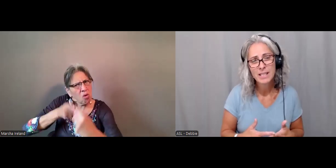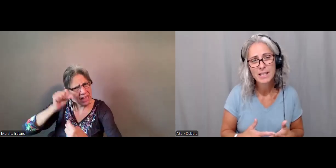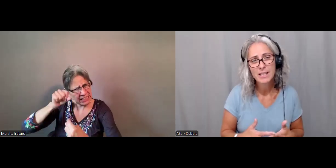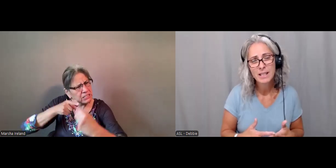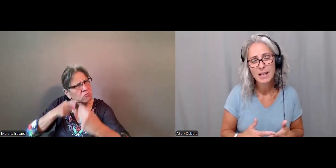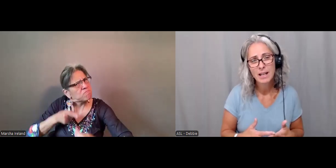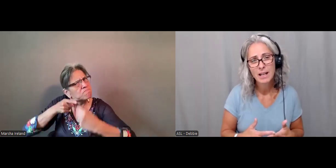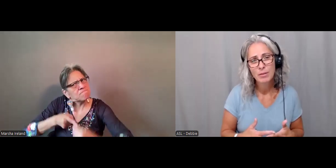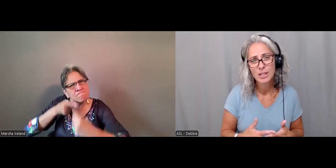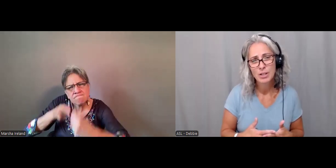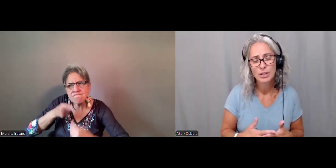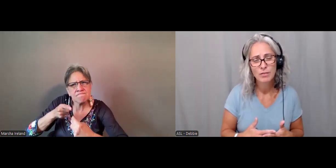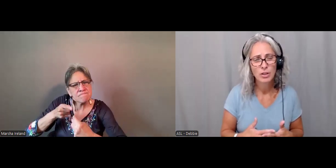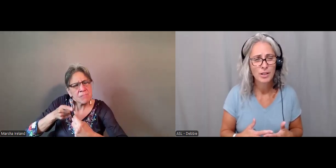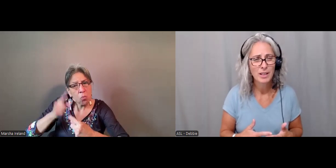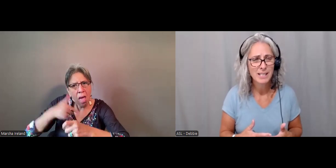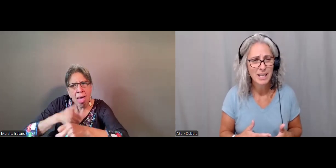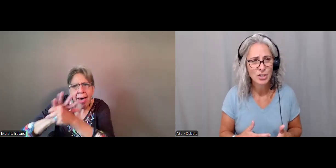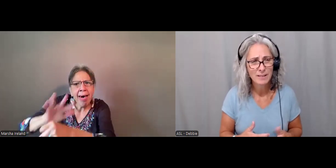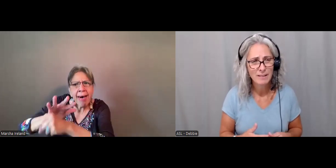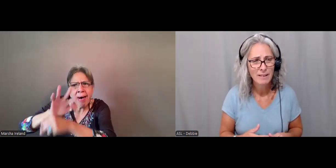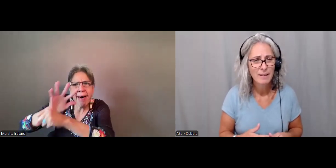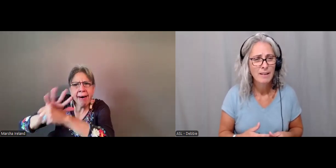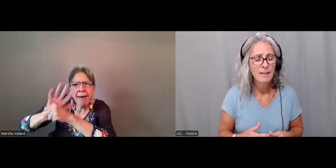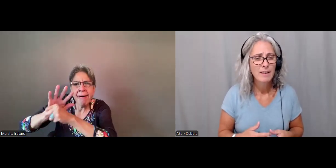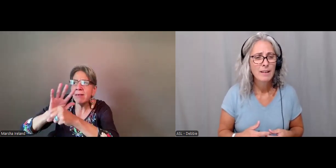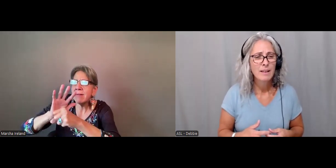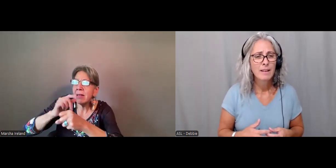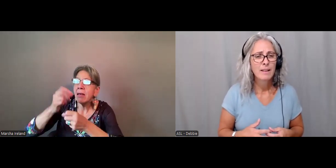And this is a result of colonialization.